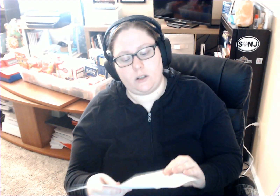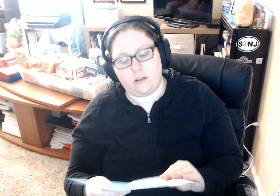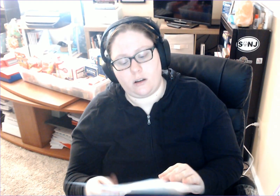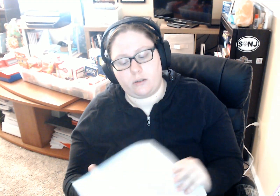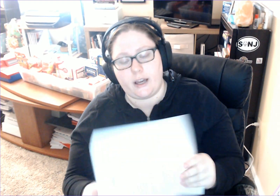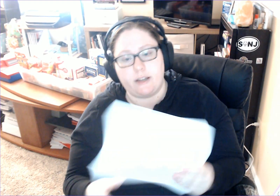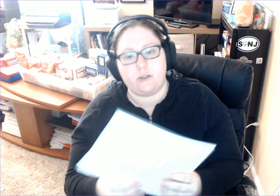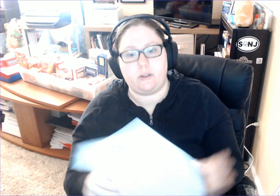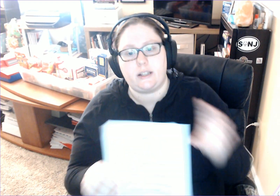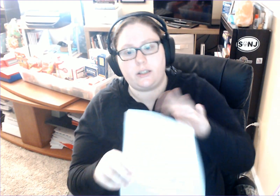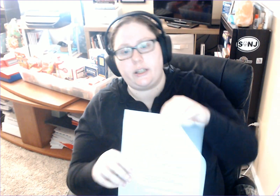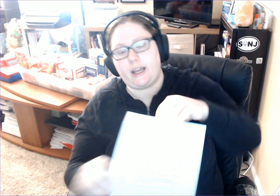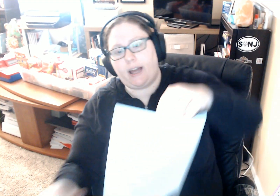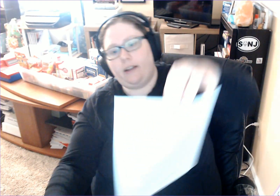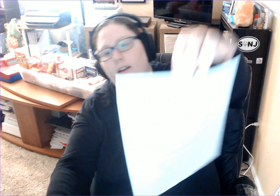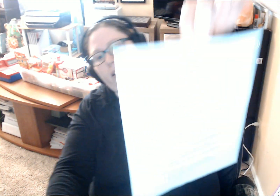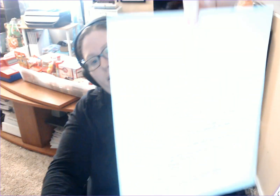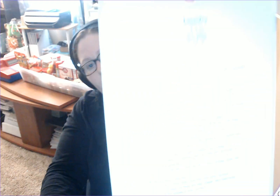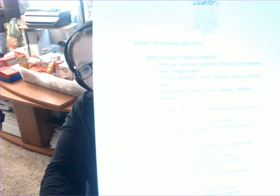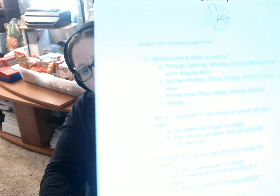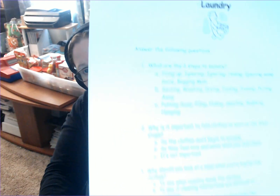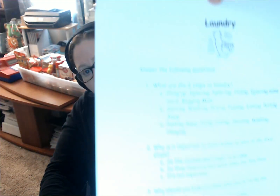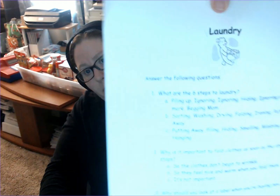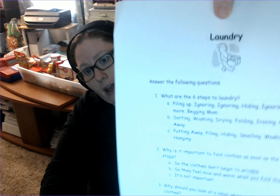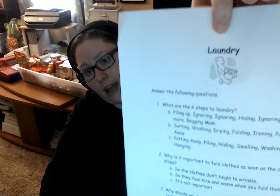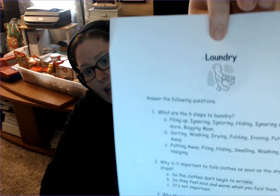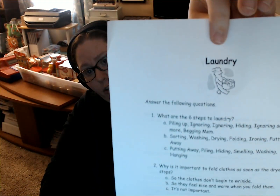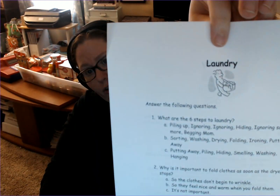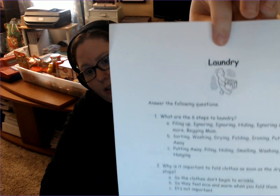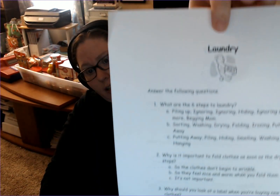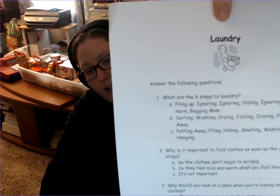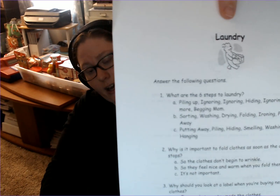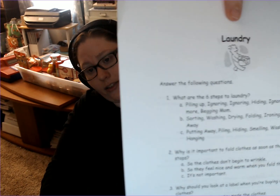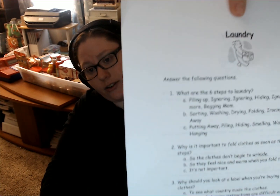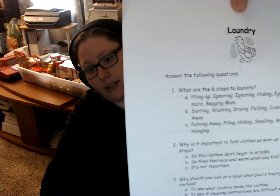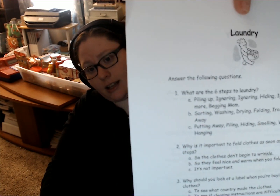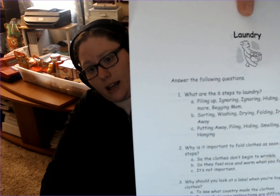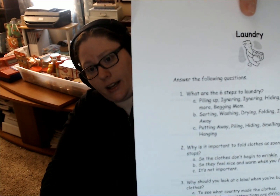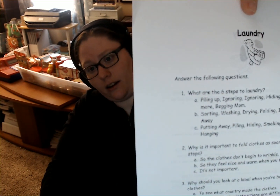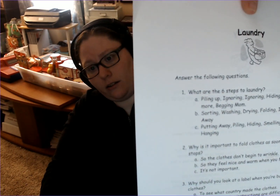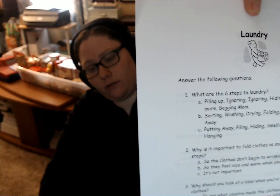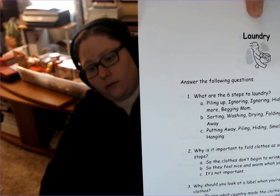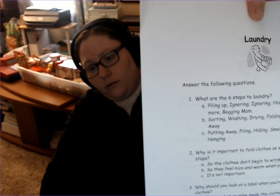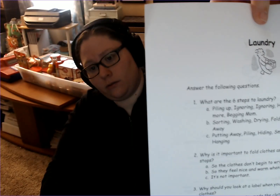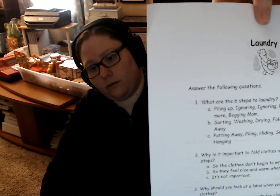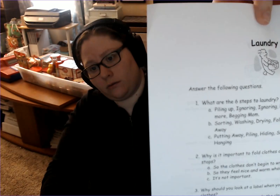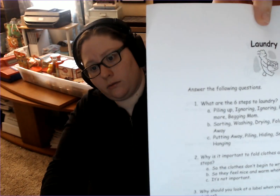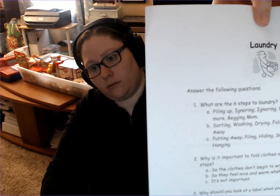Okay, so let's look at the next page. It's on the other side.